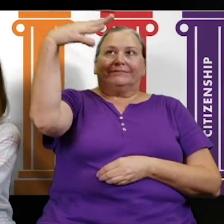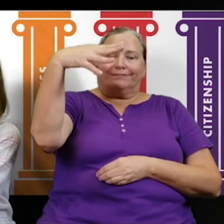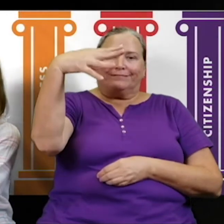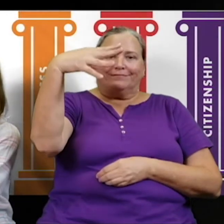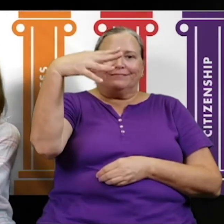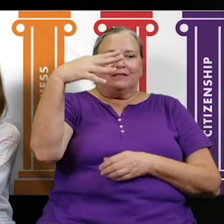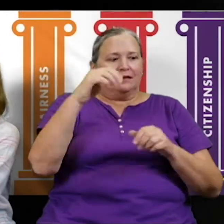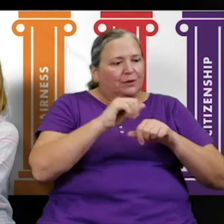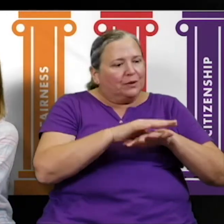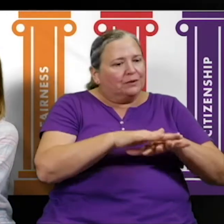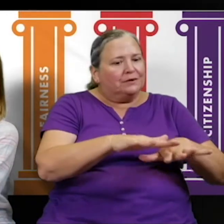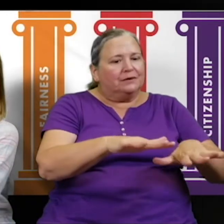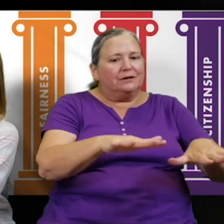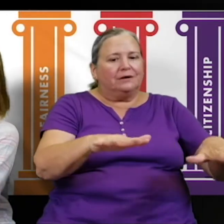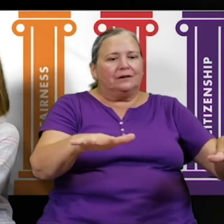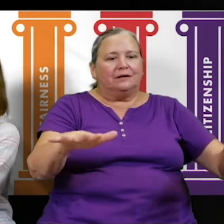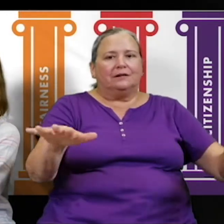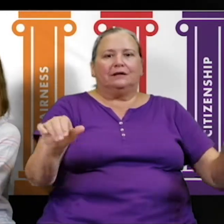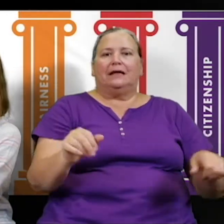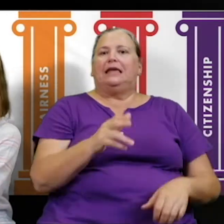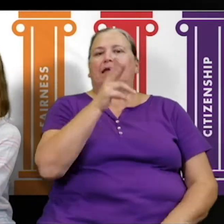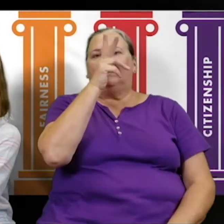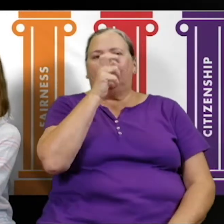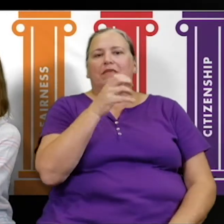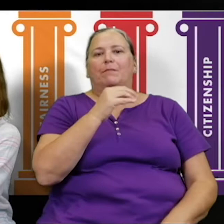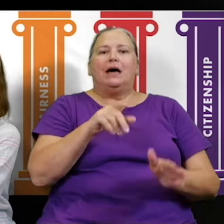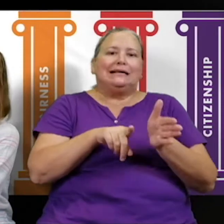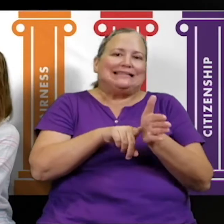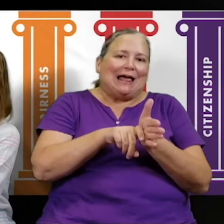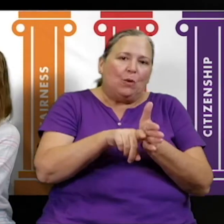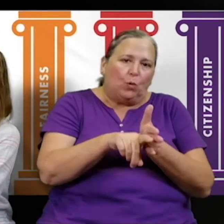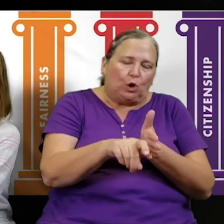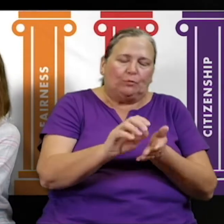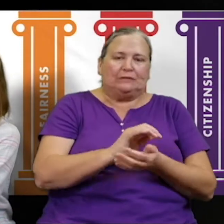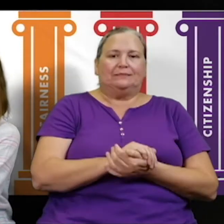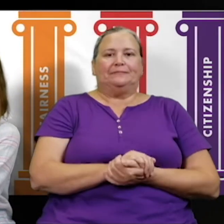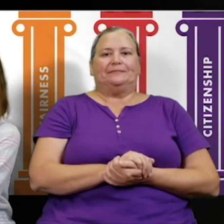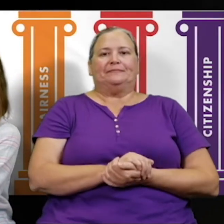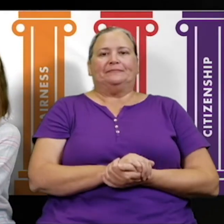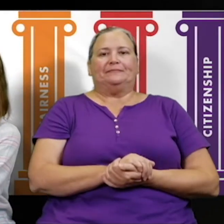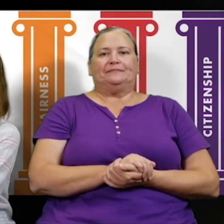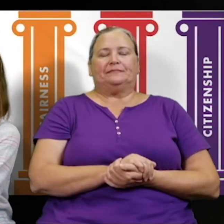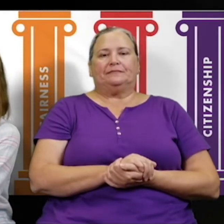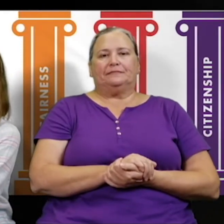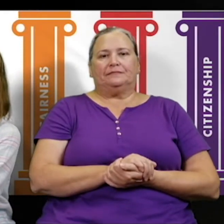and everything, even the bugs and the worms.